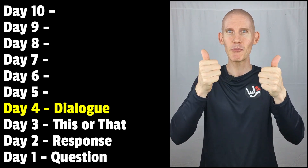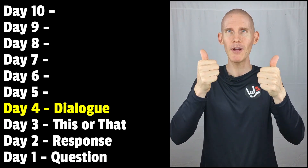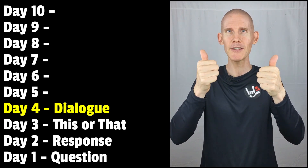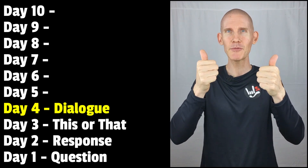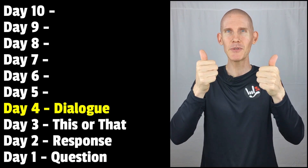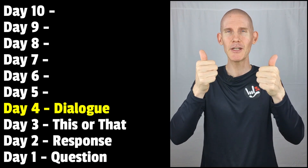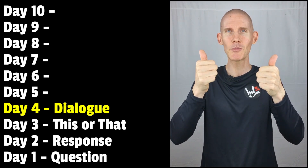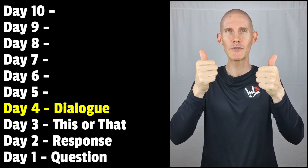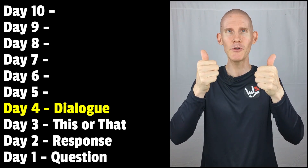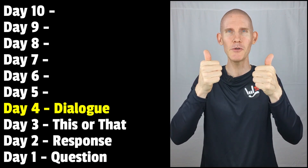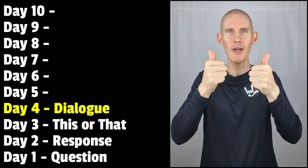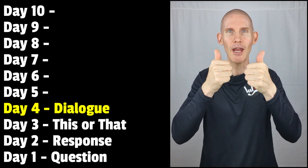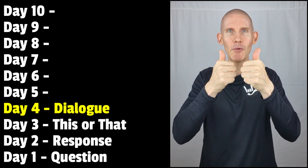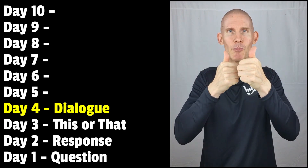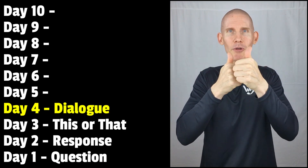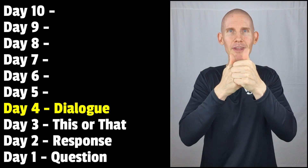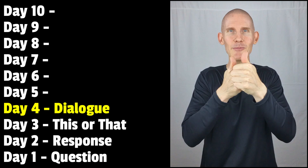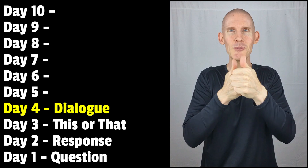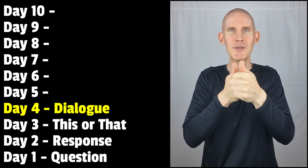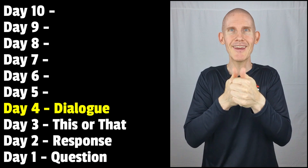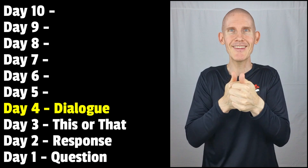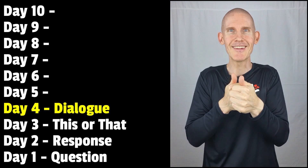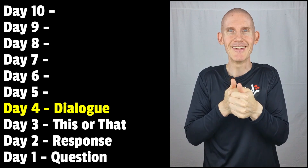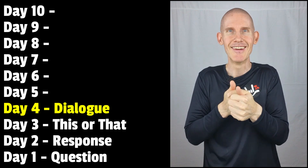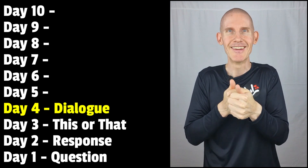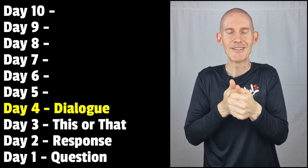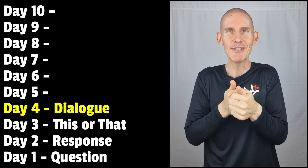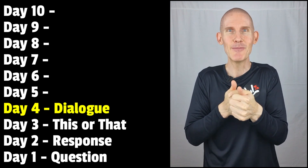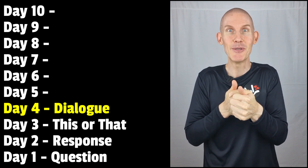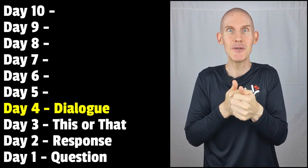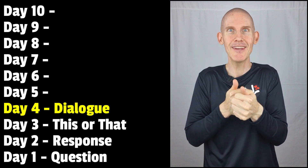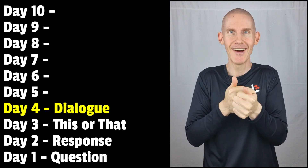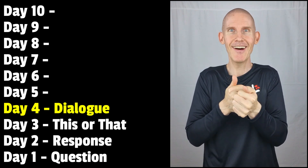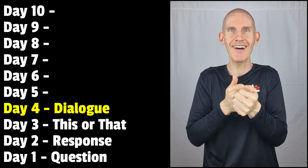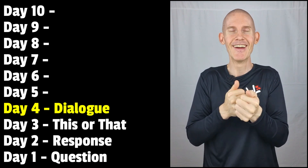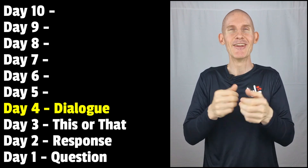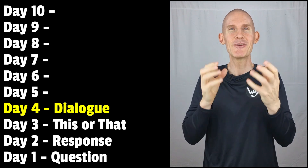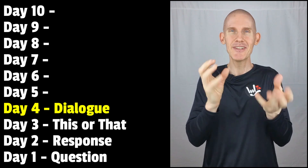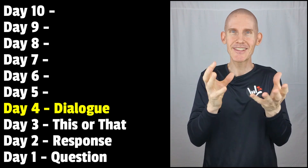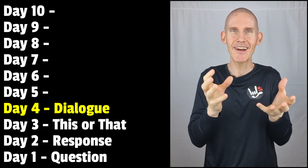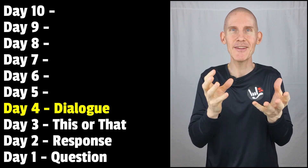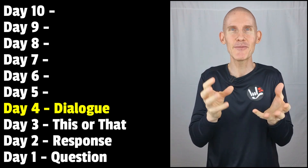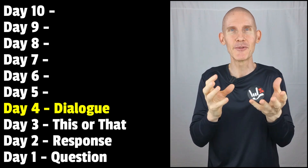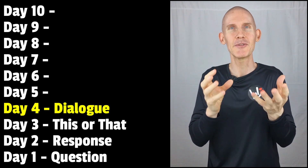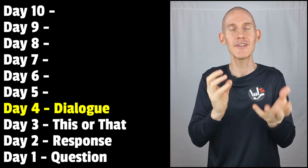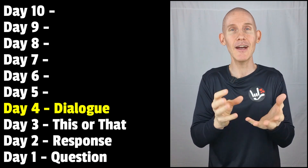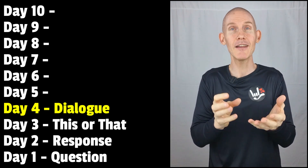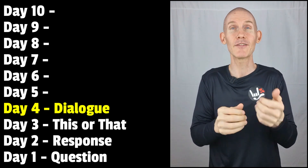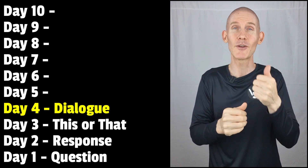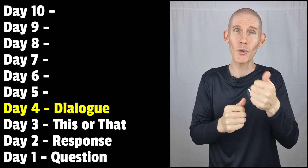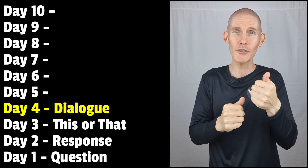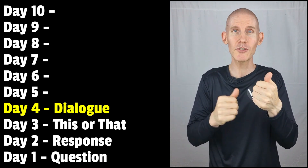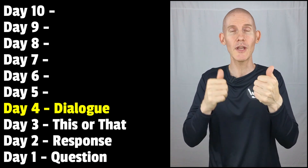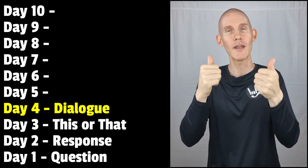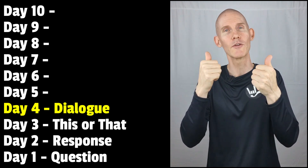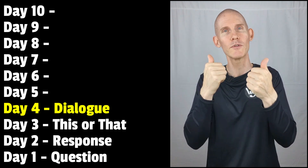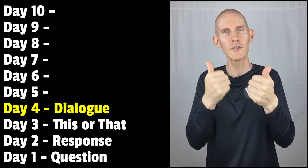response from day number two and we put them together. See the beauty? You can sign the full dialogue, the question and the